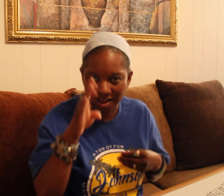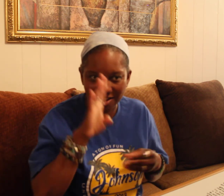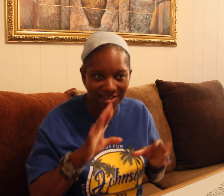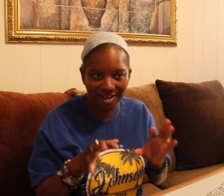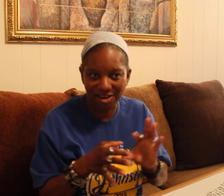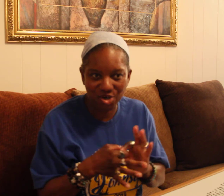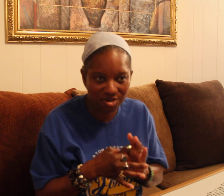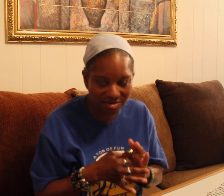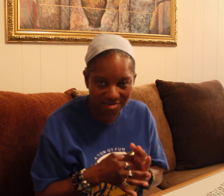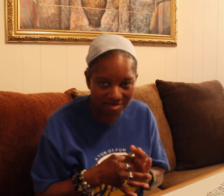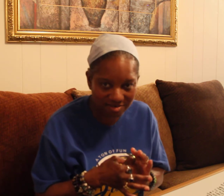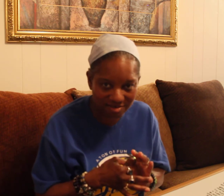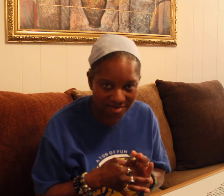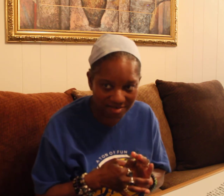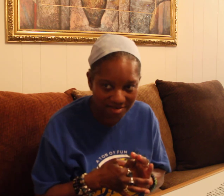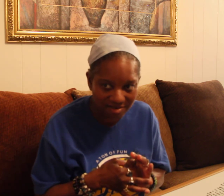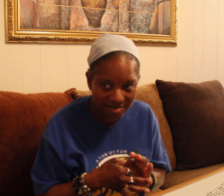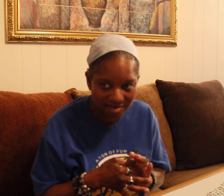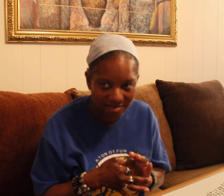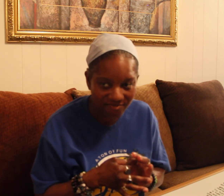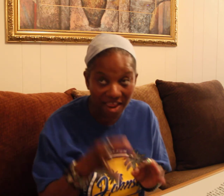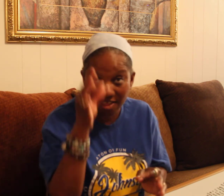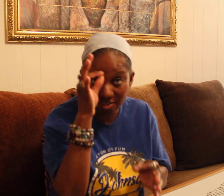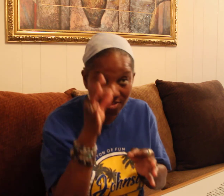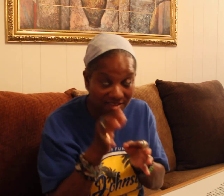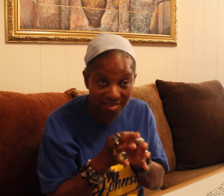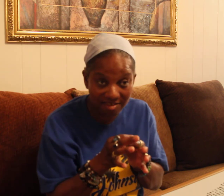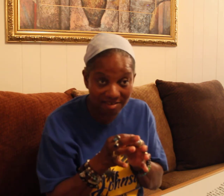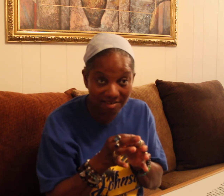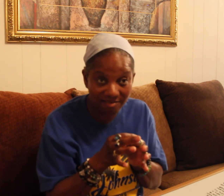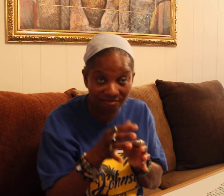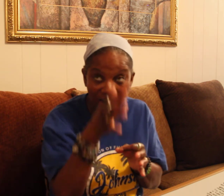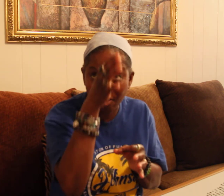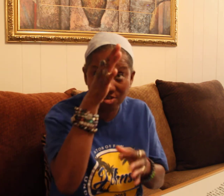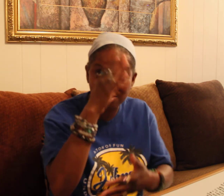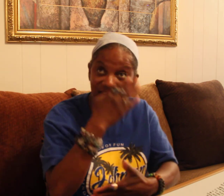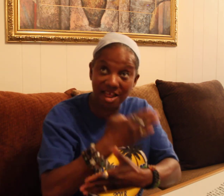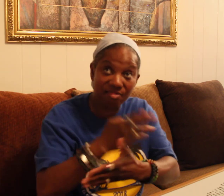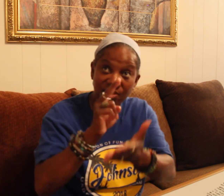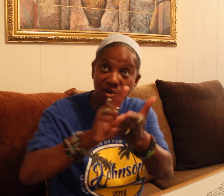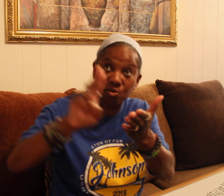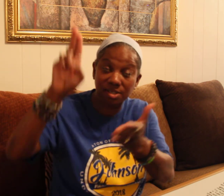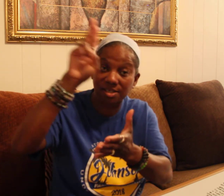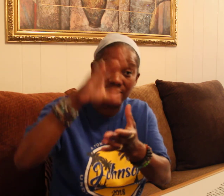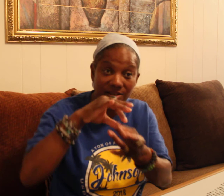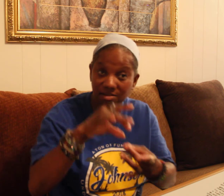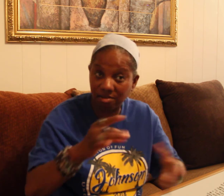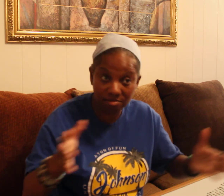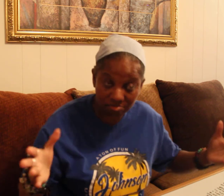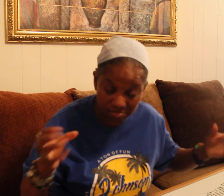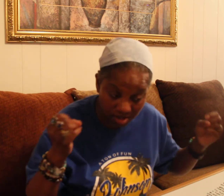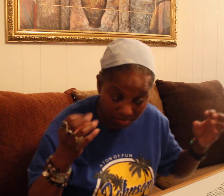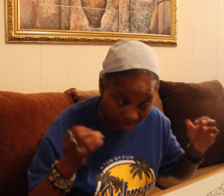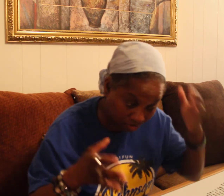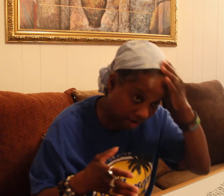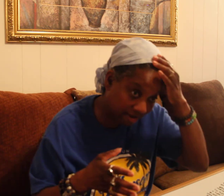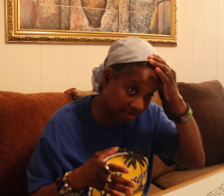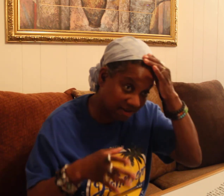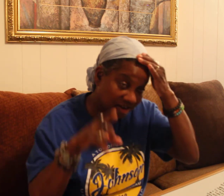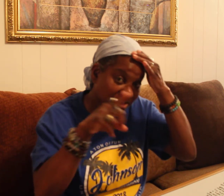God's connection. Faith, Father, the Son, the Holy Spirit, many, many ways. You